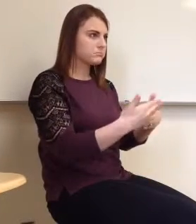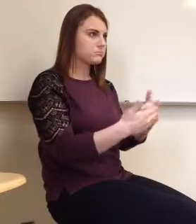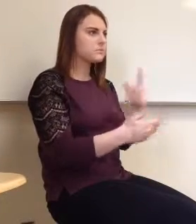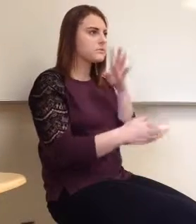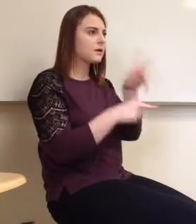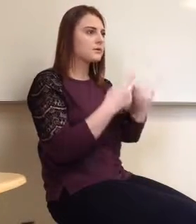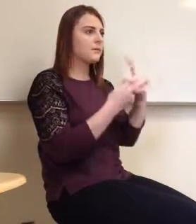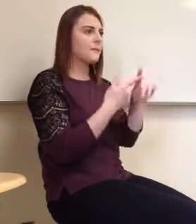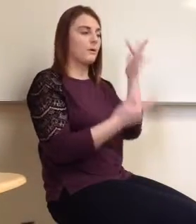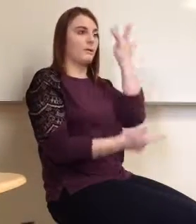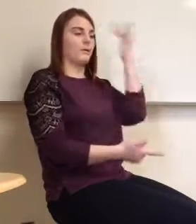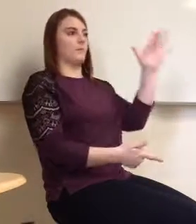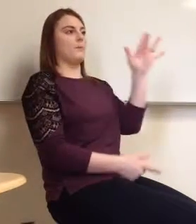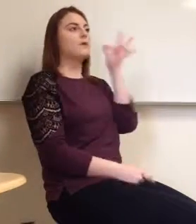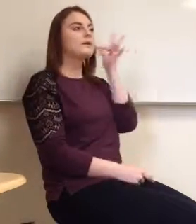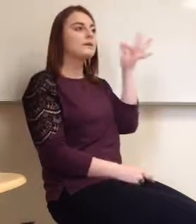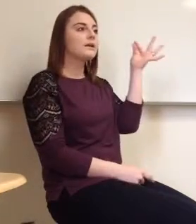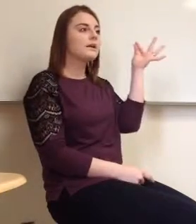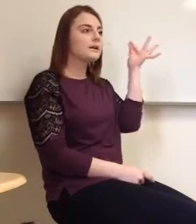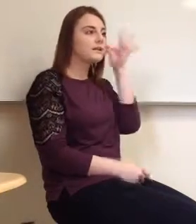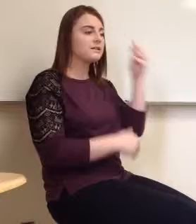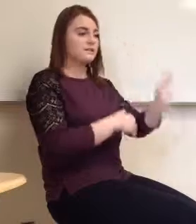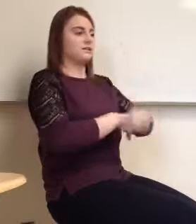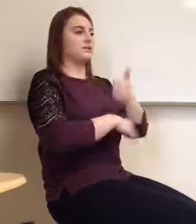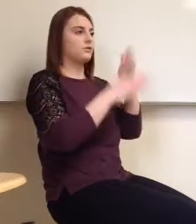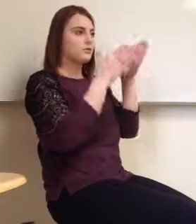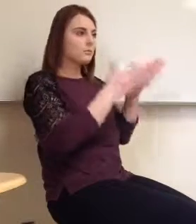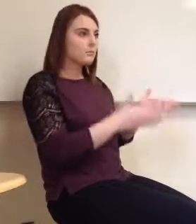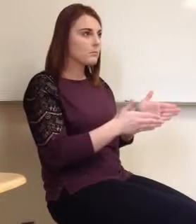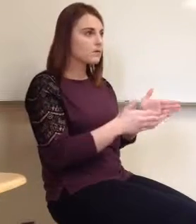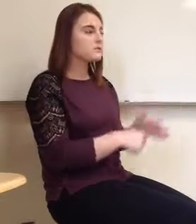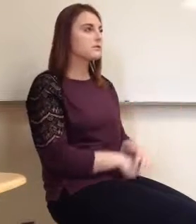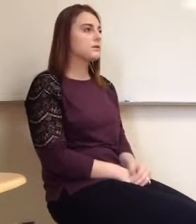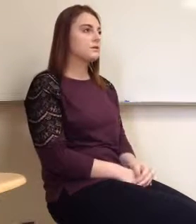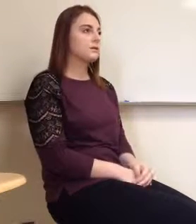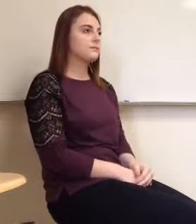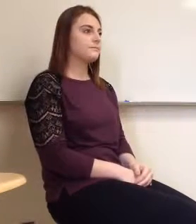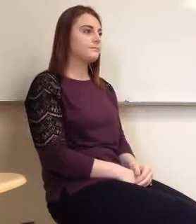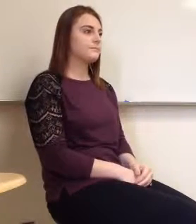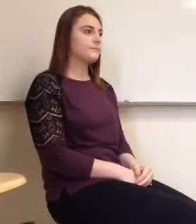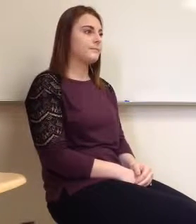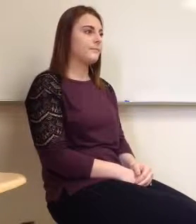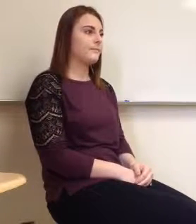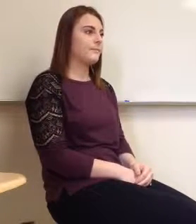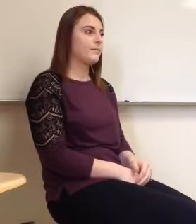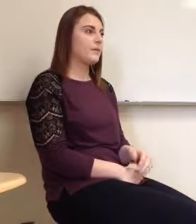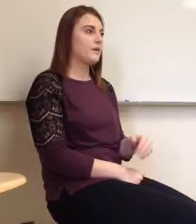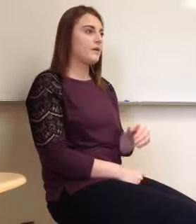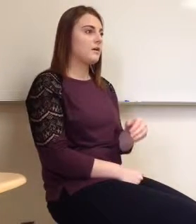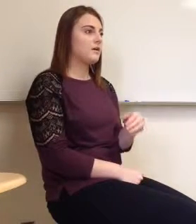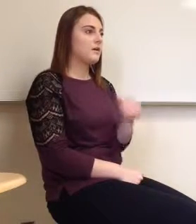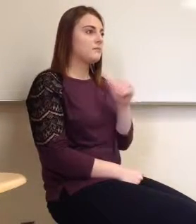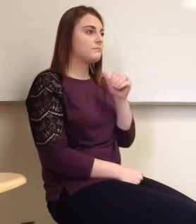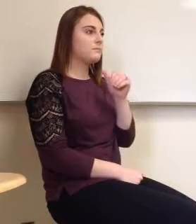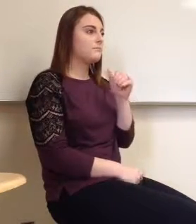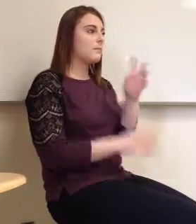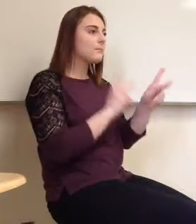dangerous person, widely feared and ridiculed by Indians and non-Indians alike. Why?